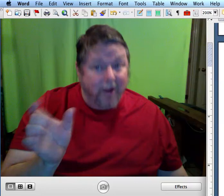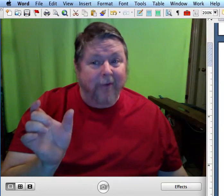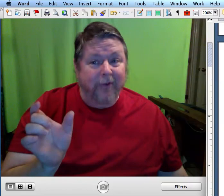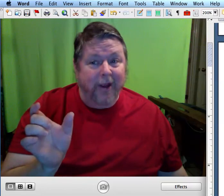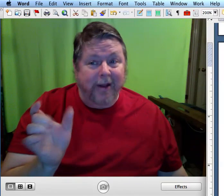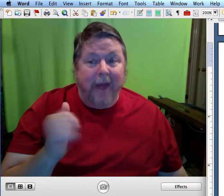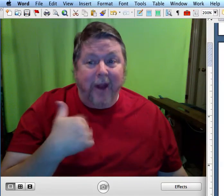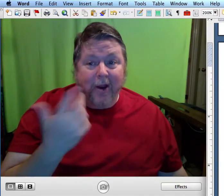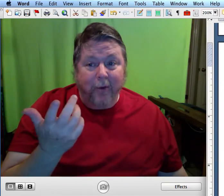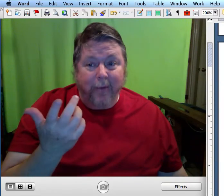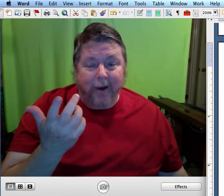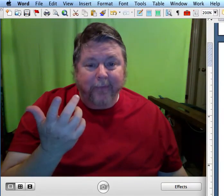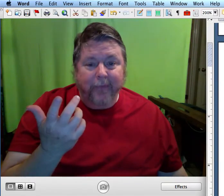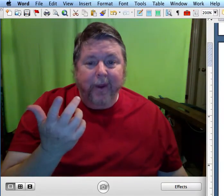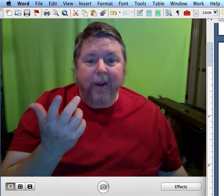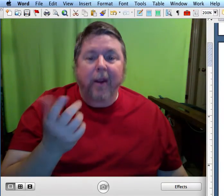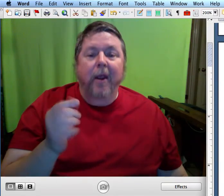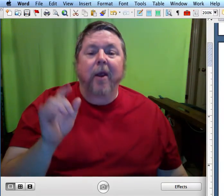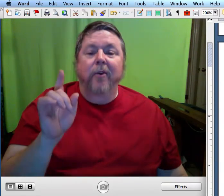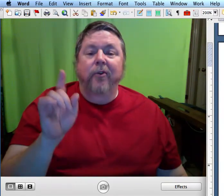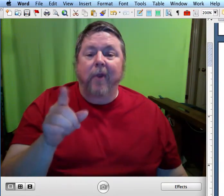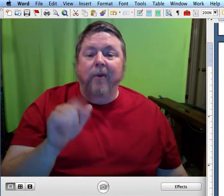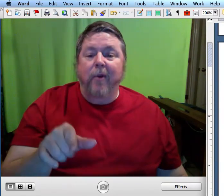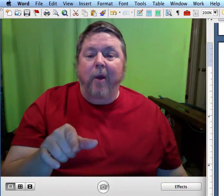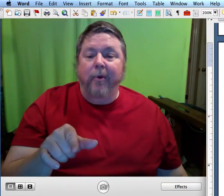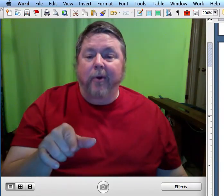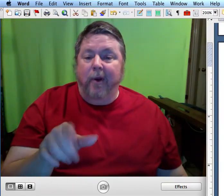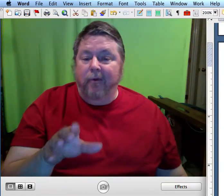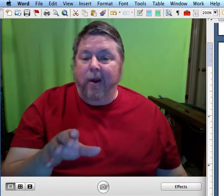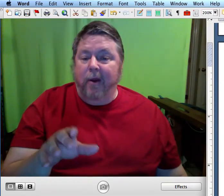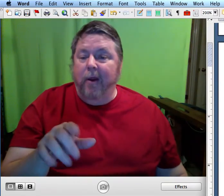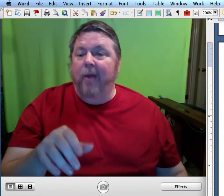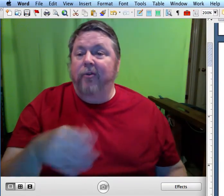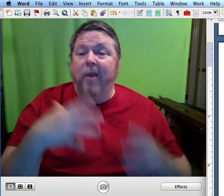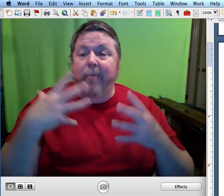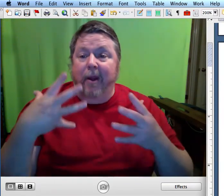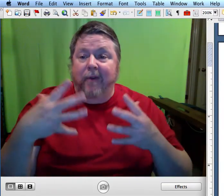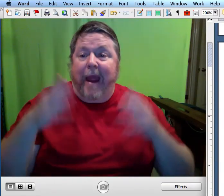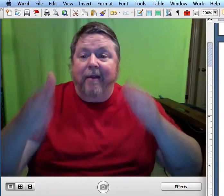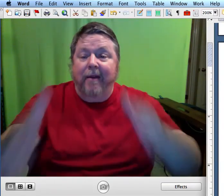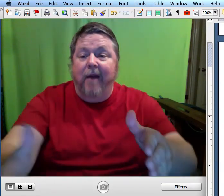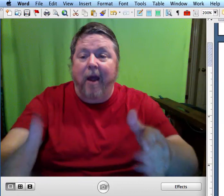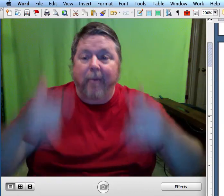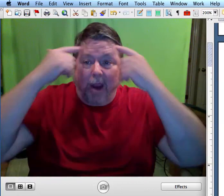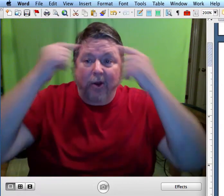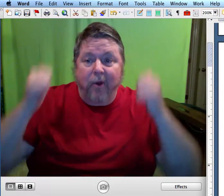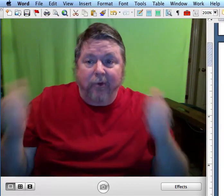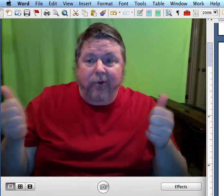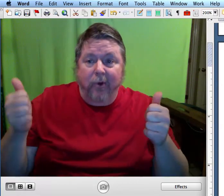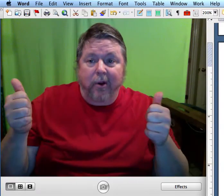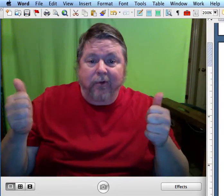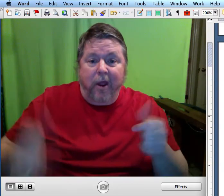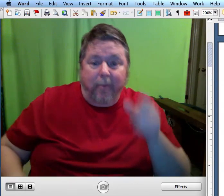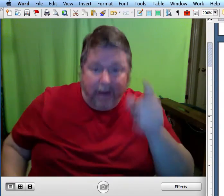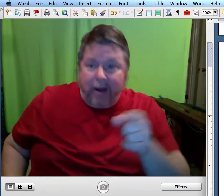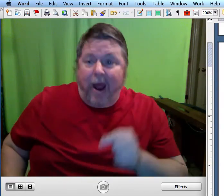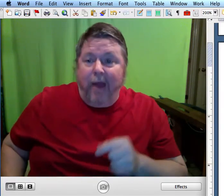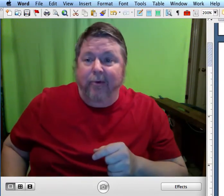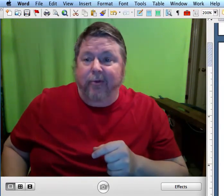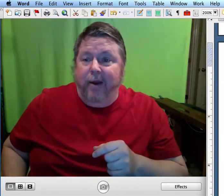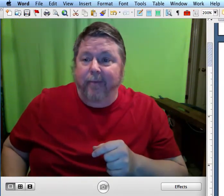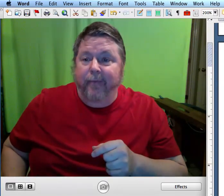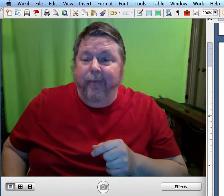I have said now that I know better? Strengths and opportunities, great. Strength means, at the time, I knew I was doing a good job, and